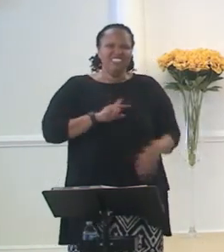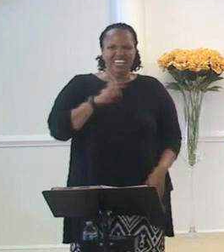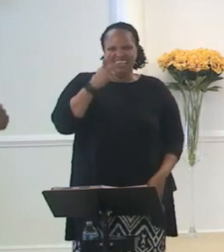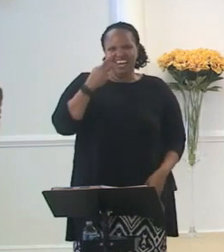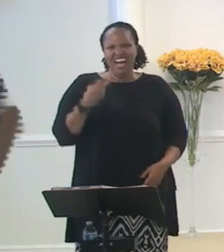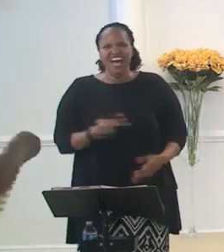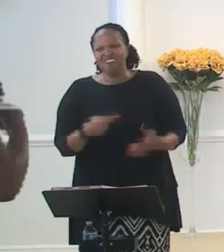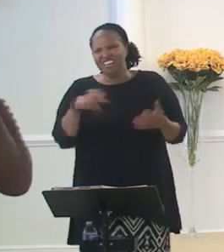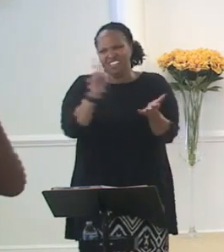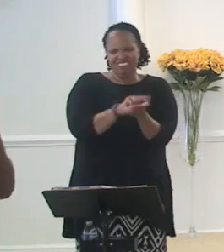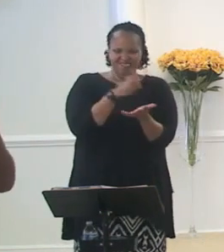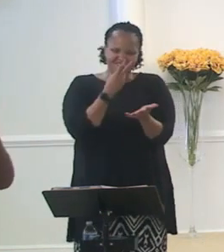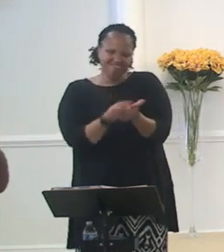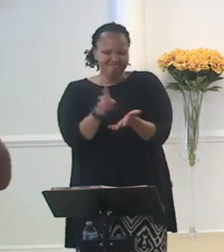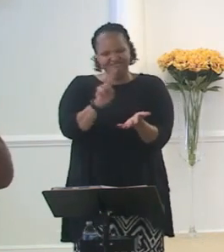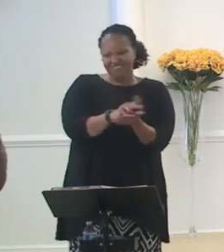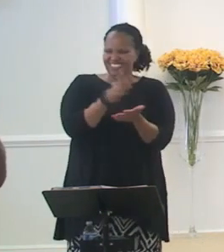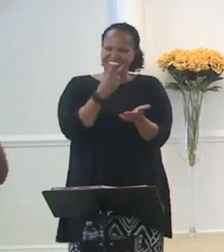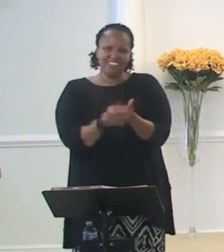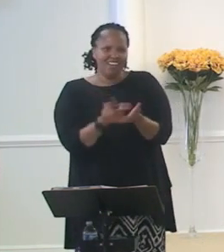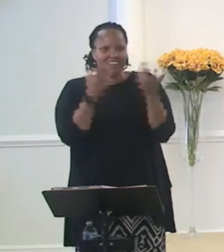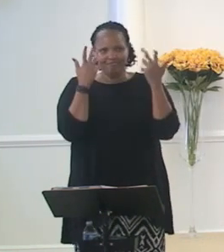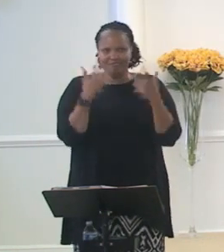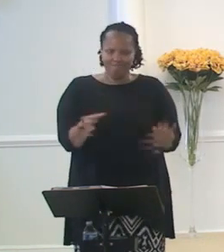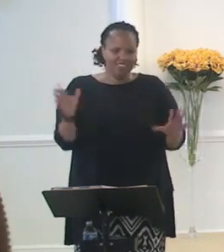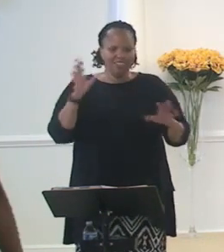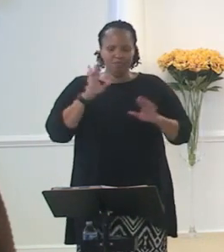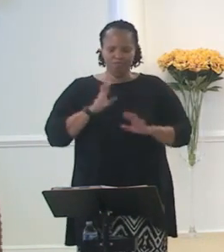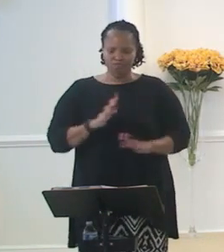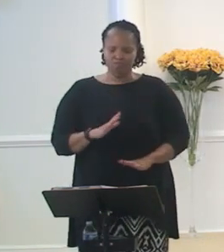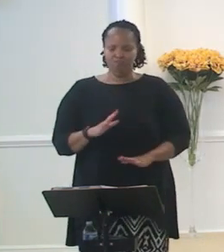once you get finished, you say, well, then let's continue on.